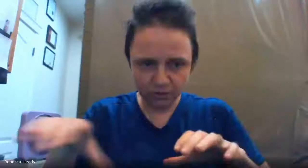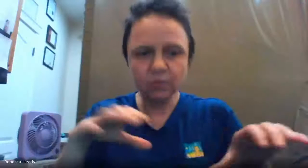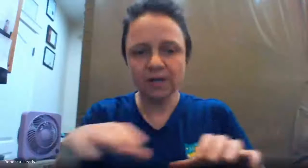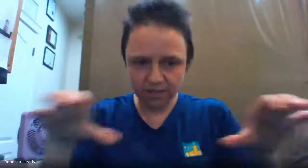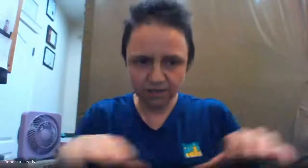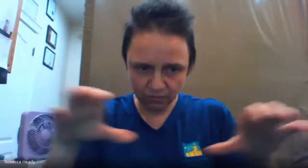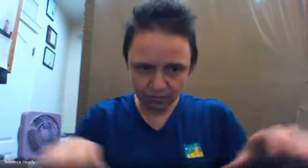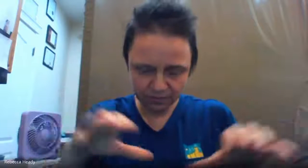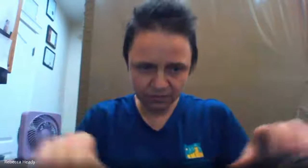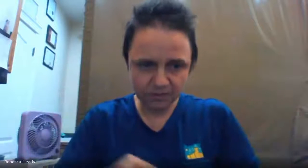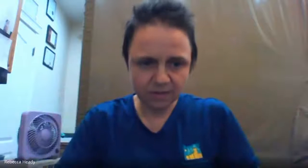Do. Or do.